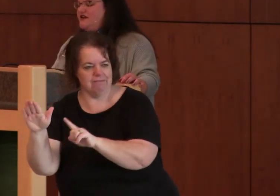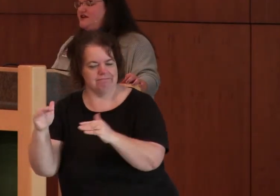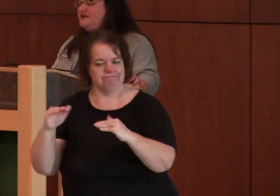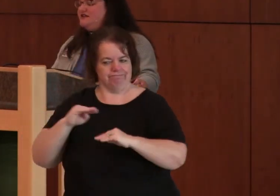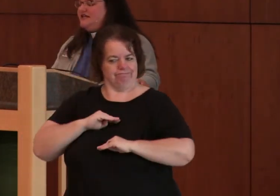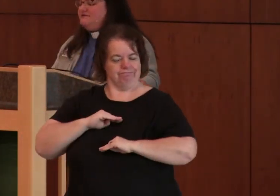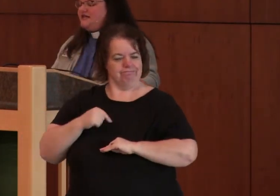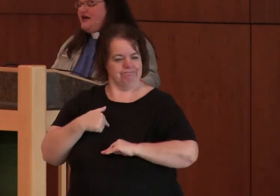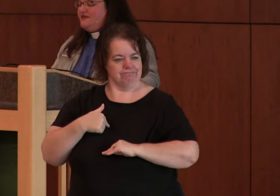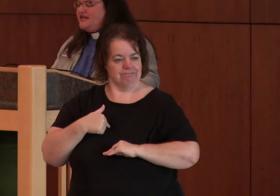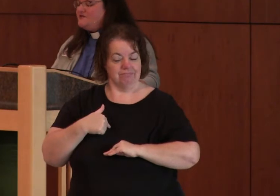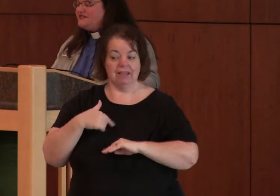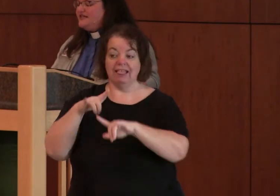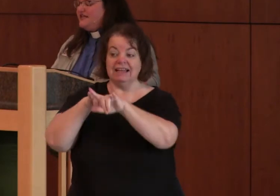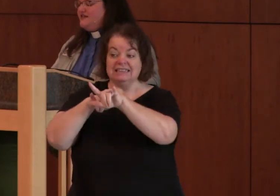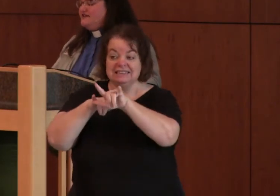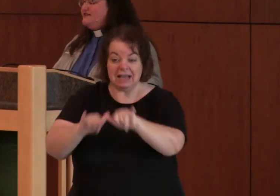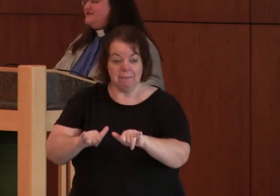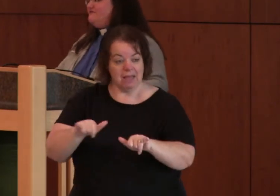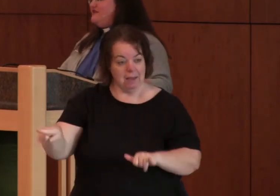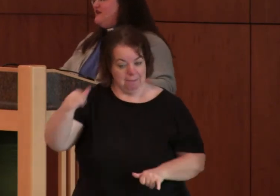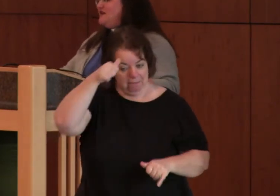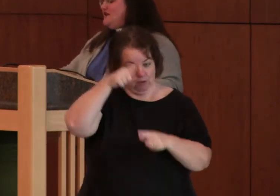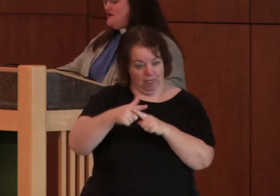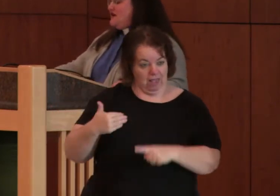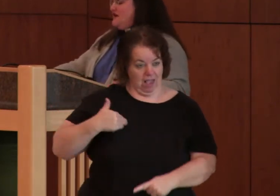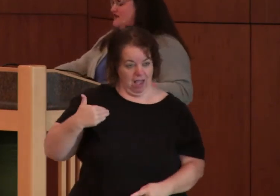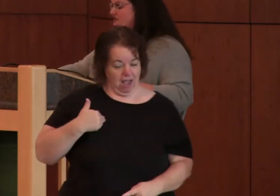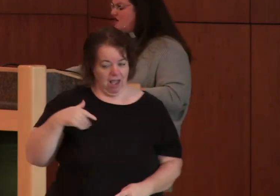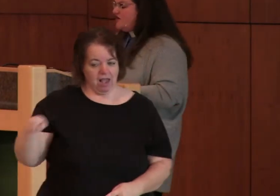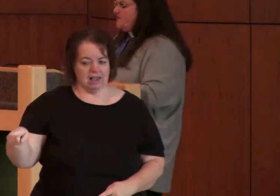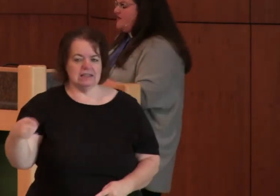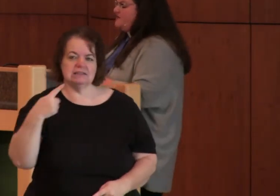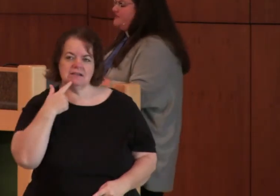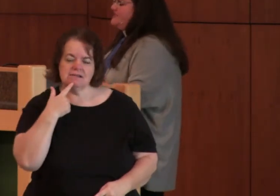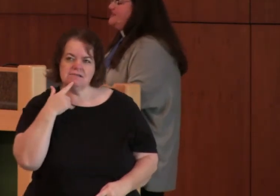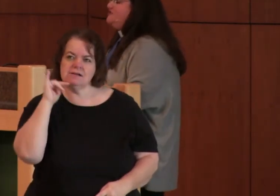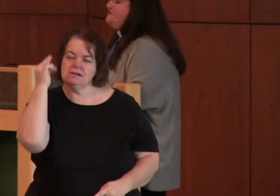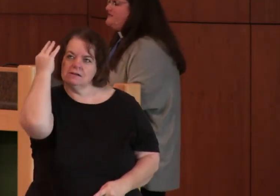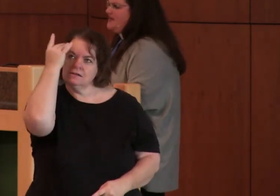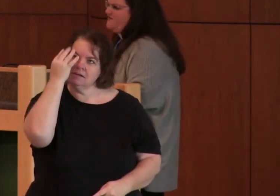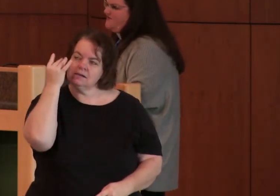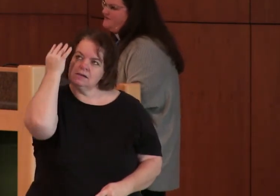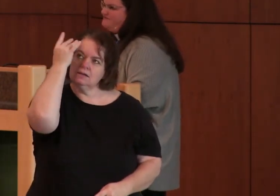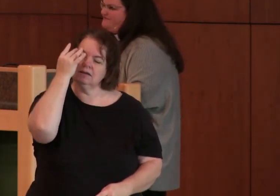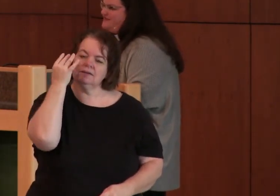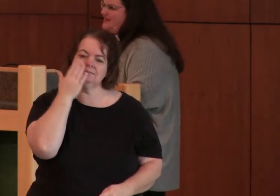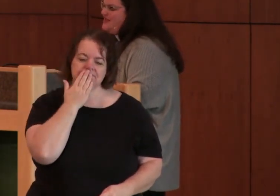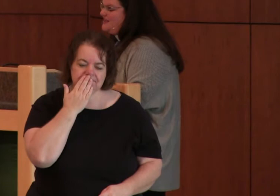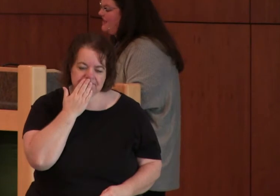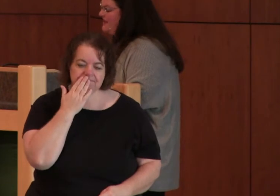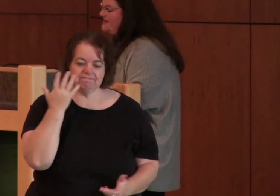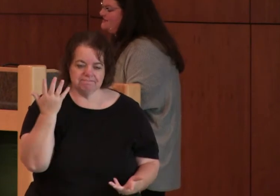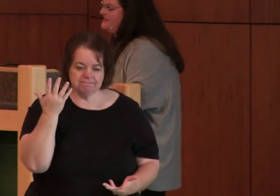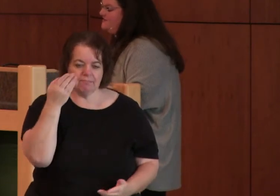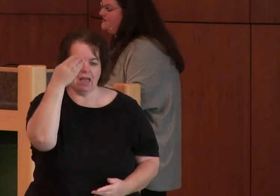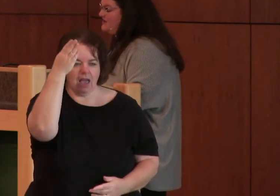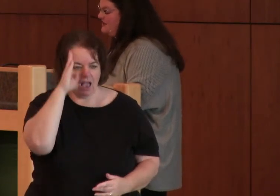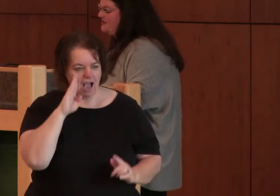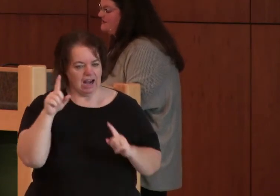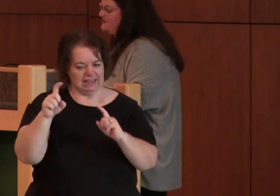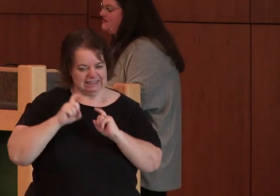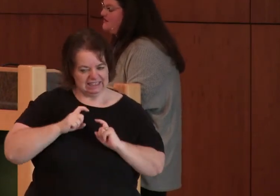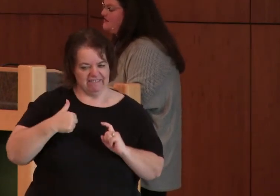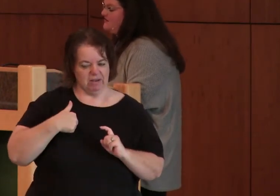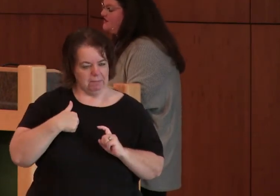At the very same time that he was thinking this, his younger brother was thinking to himself, "God has given